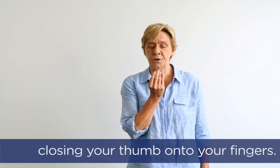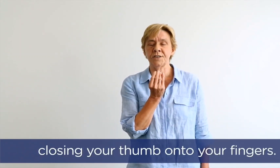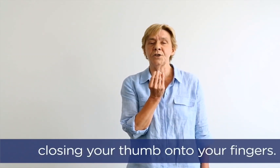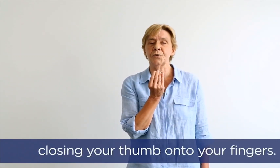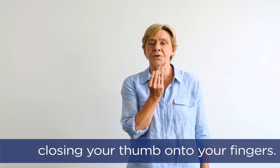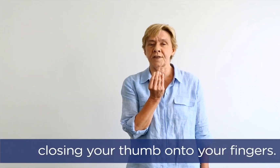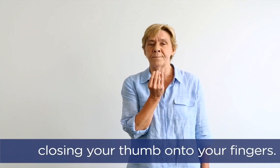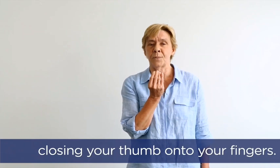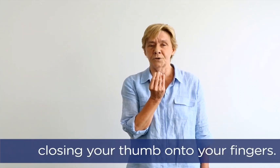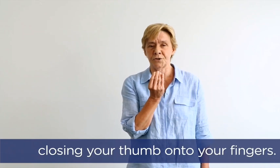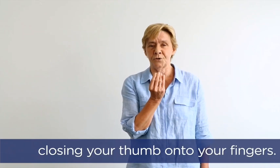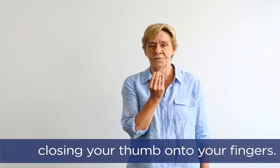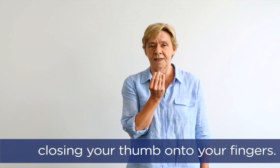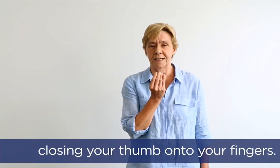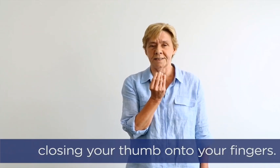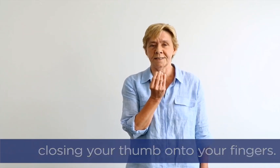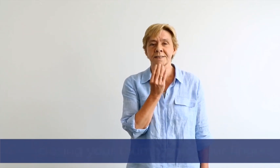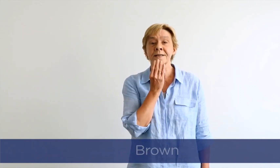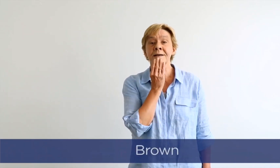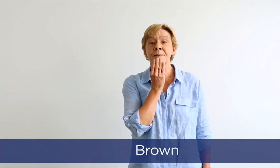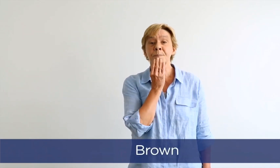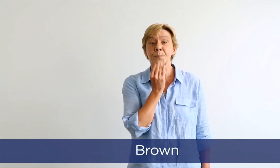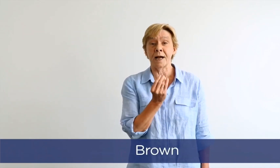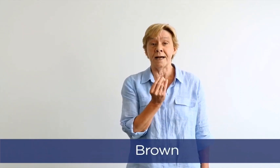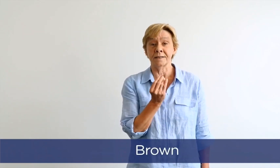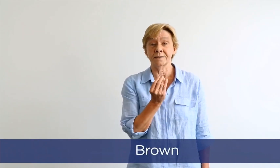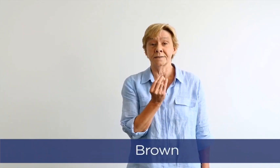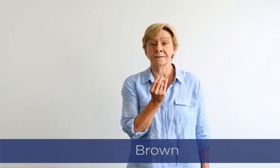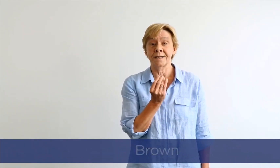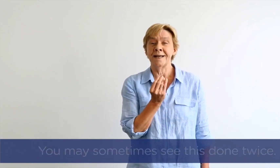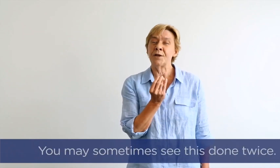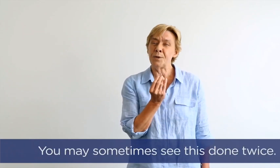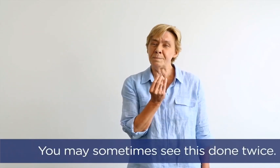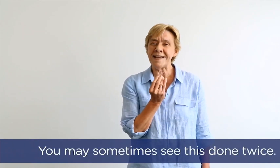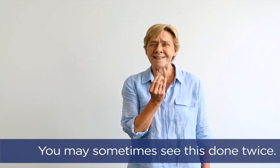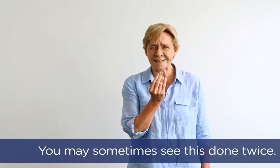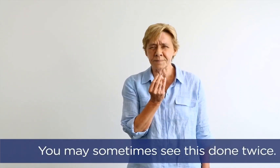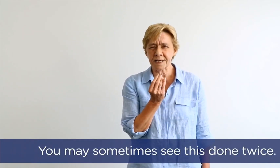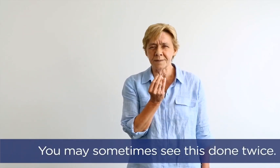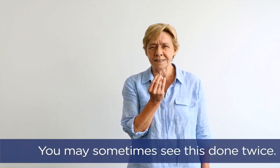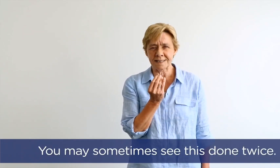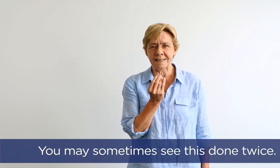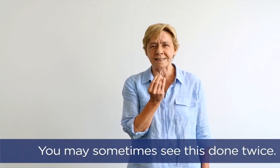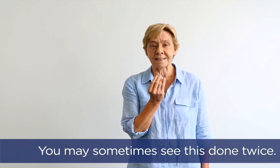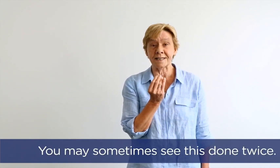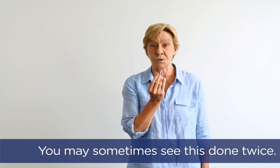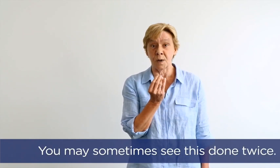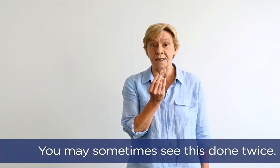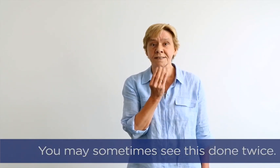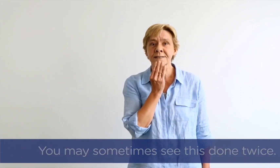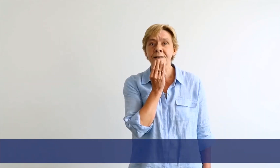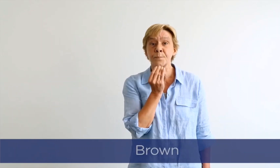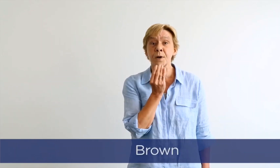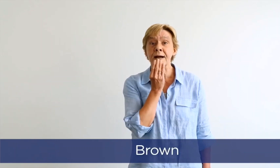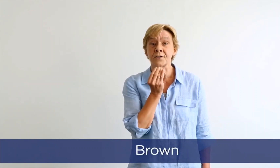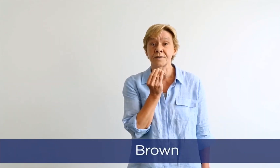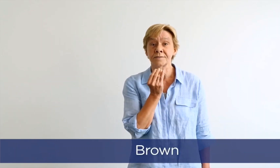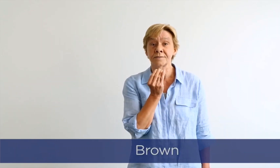closing your thumb onto your fingers. Brown. You may sometimes see this done twice. Brown.